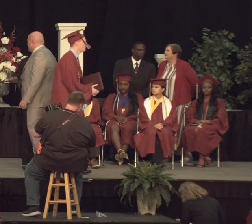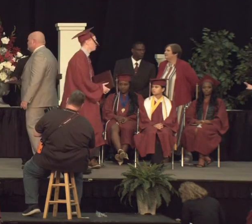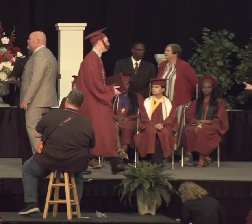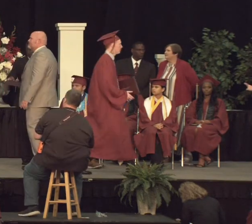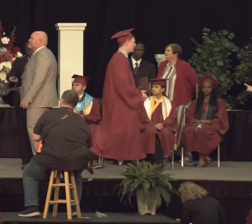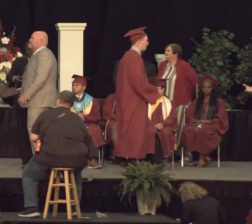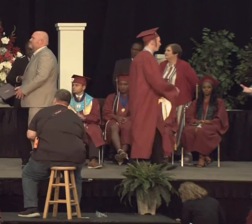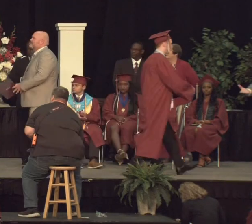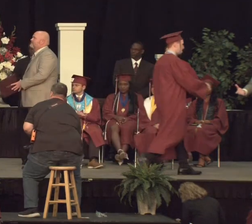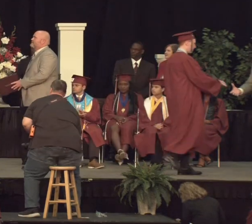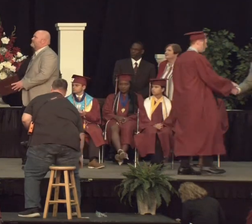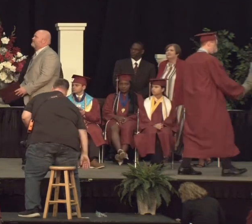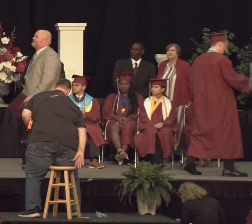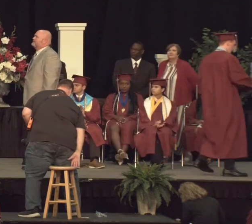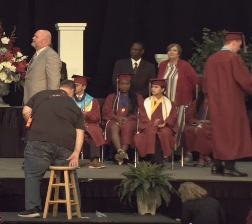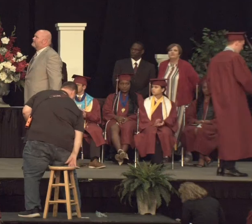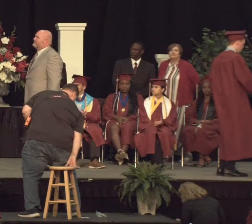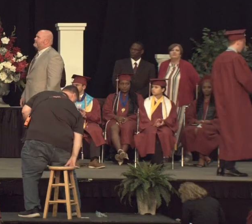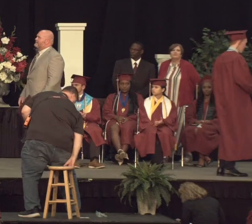Olivia Neenhammer, cum laude.